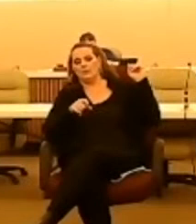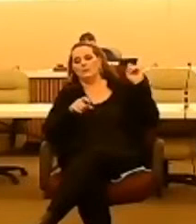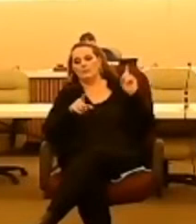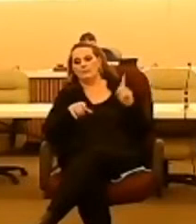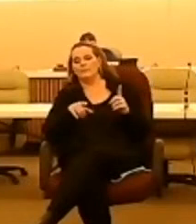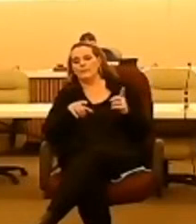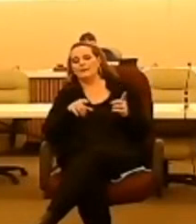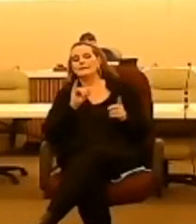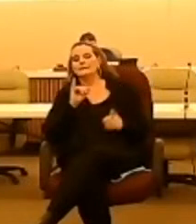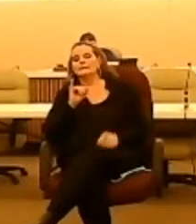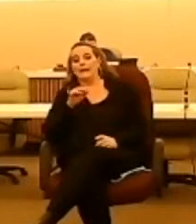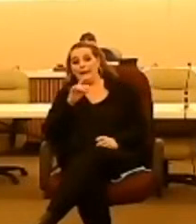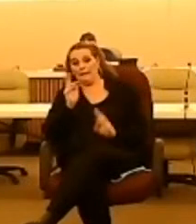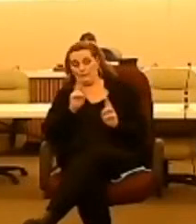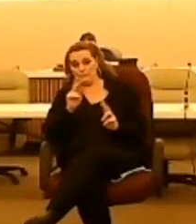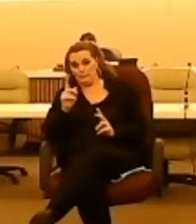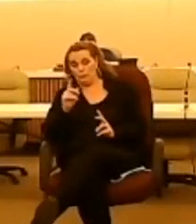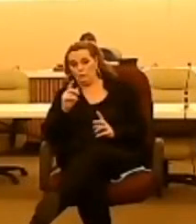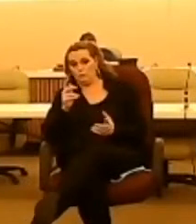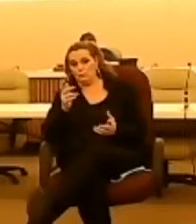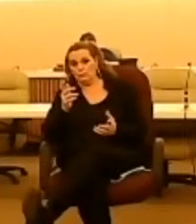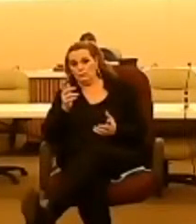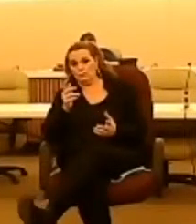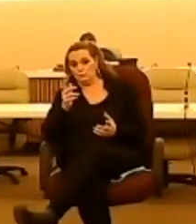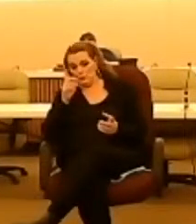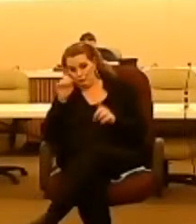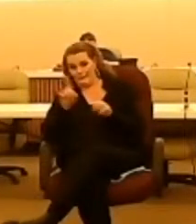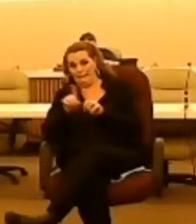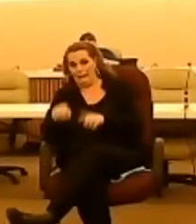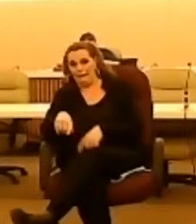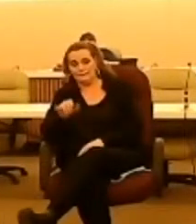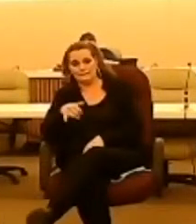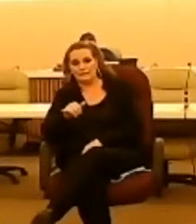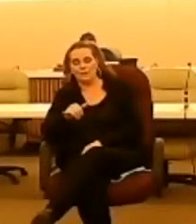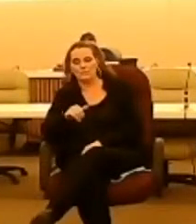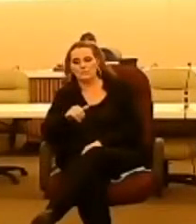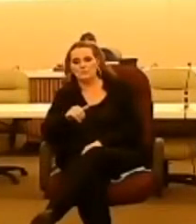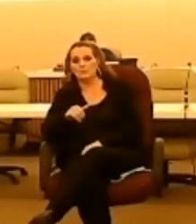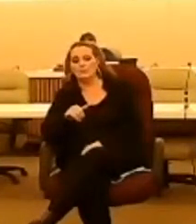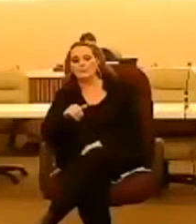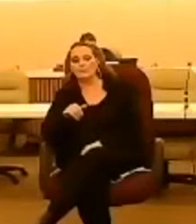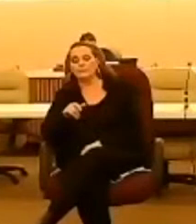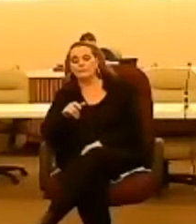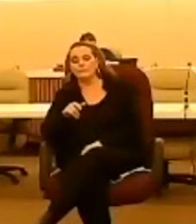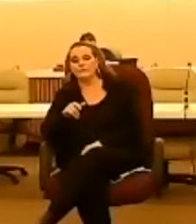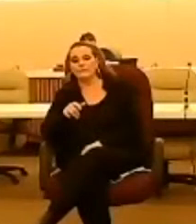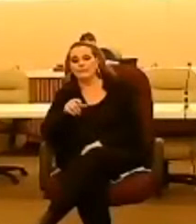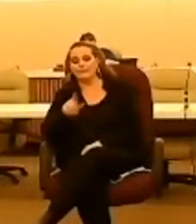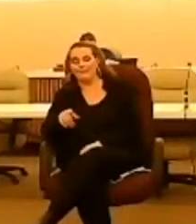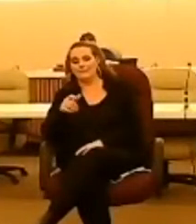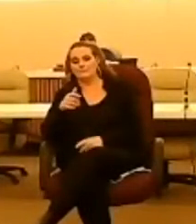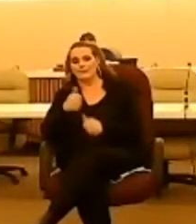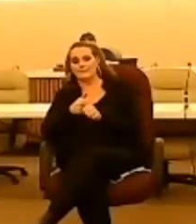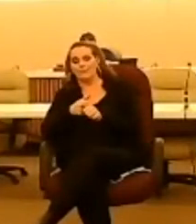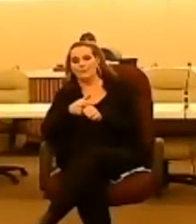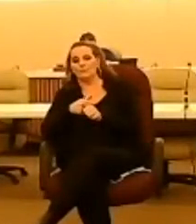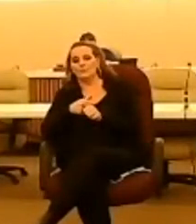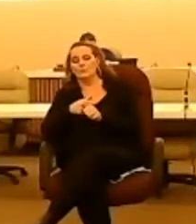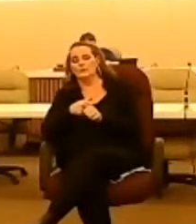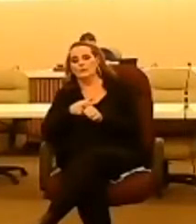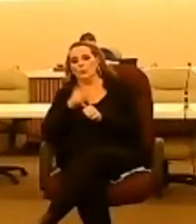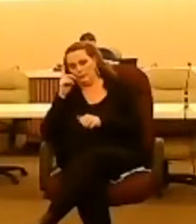if they do that, and we still, because that is essentially was a condition of the